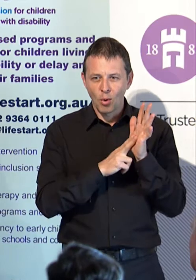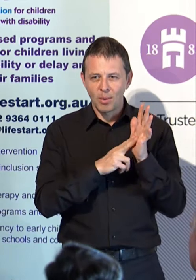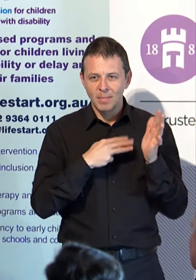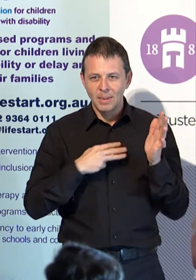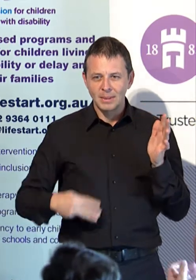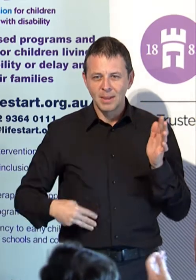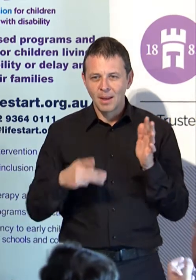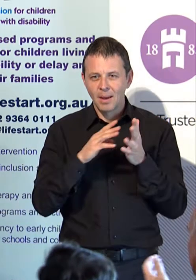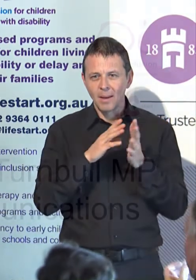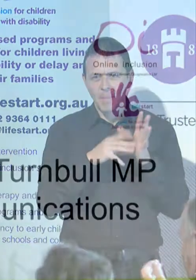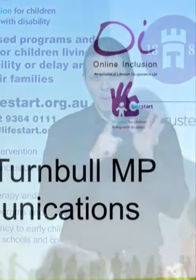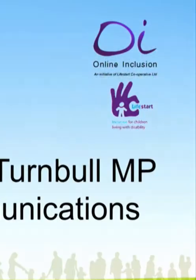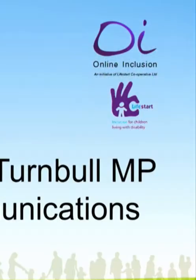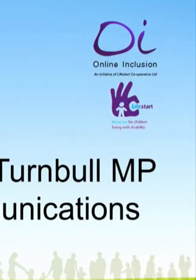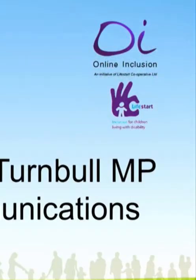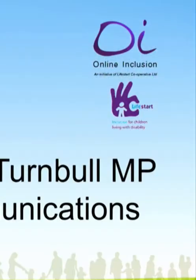MP.